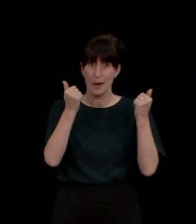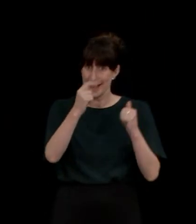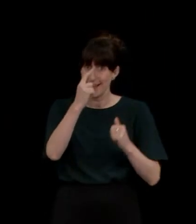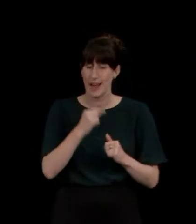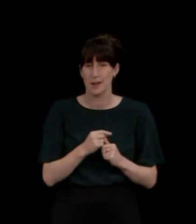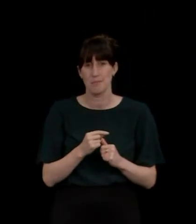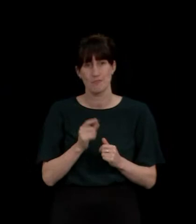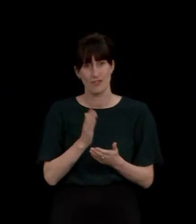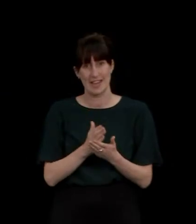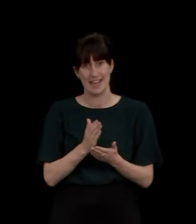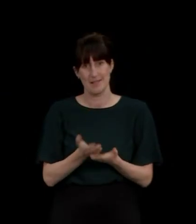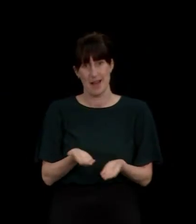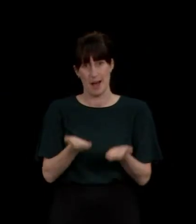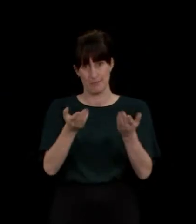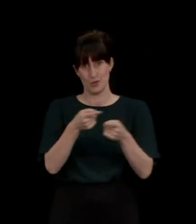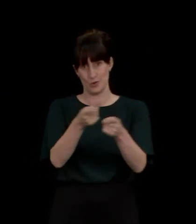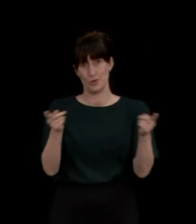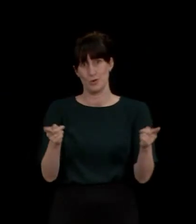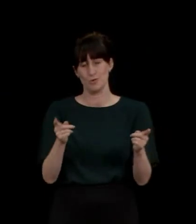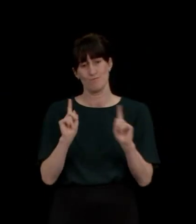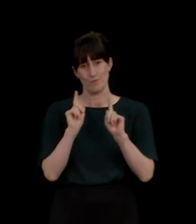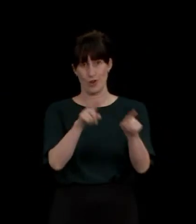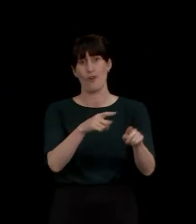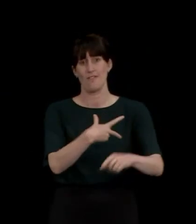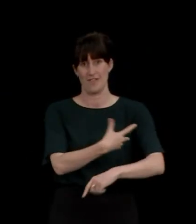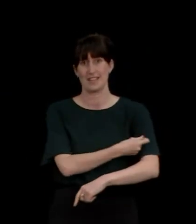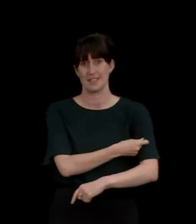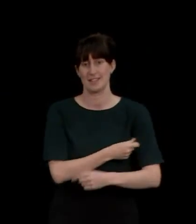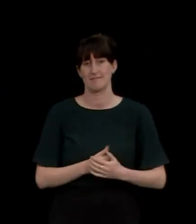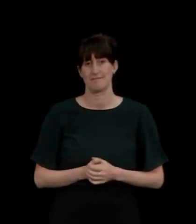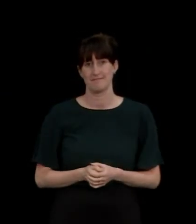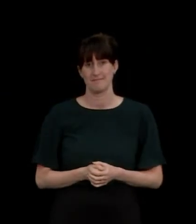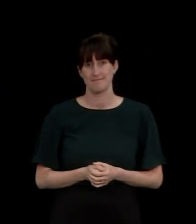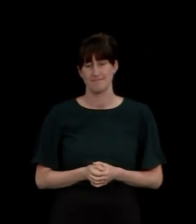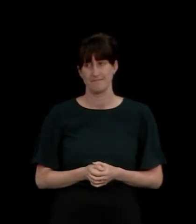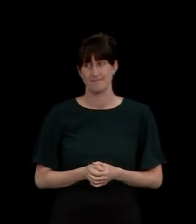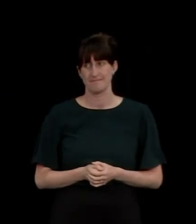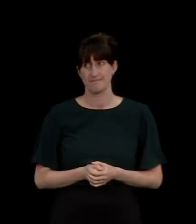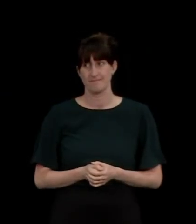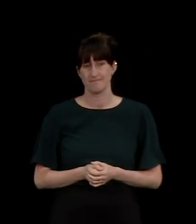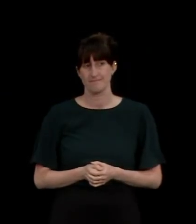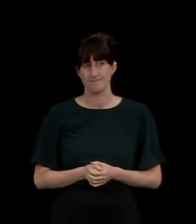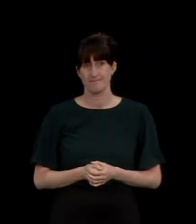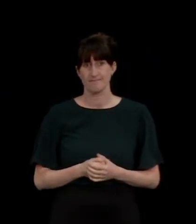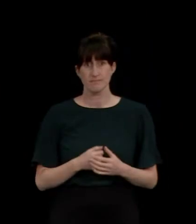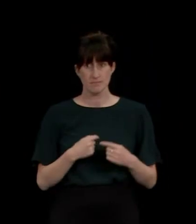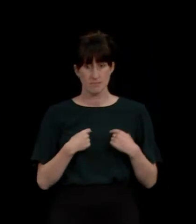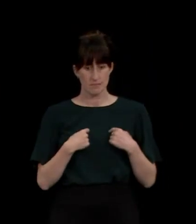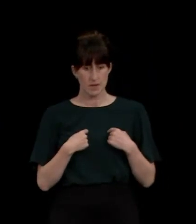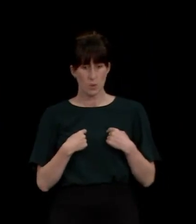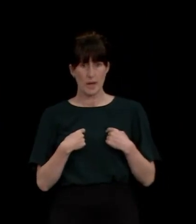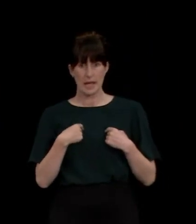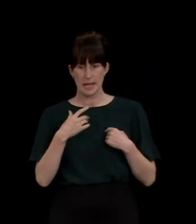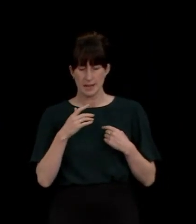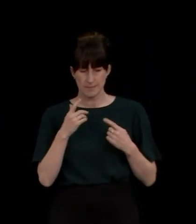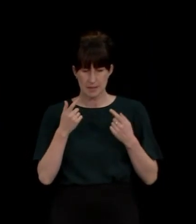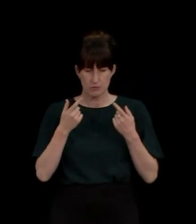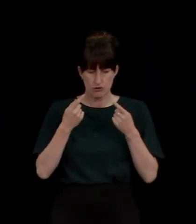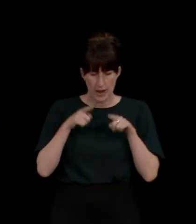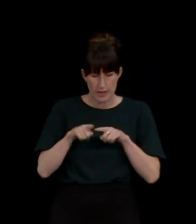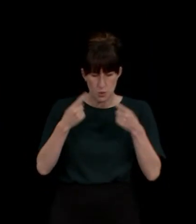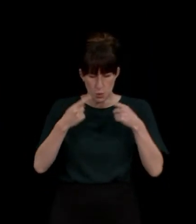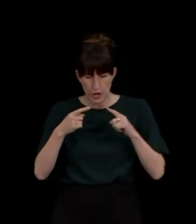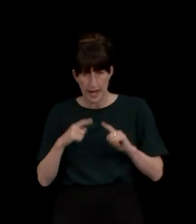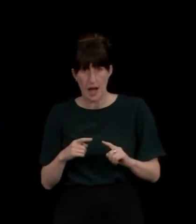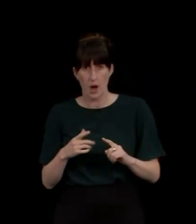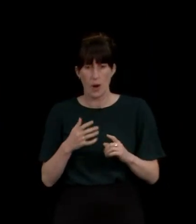to all of us. The one thing we know, because we keep asking questions and trying to undertake a bit of